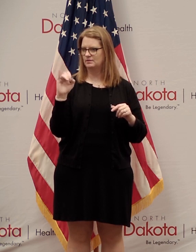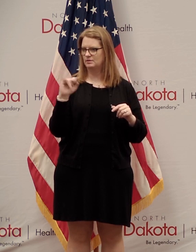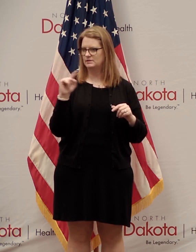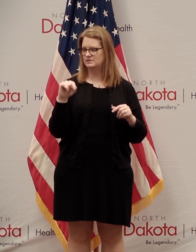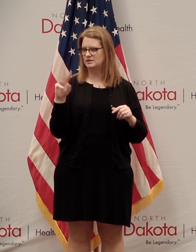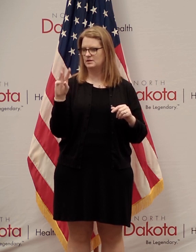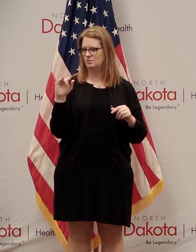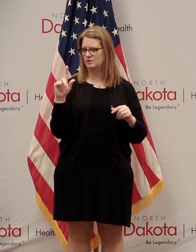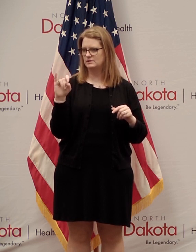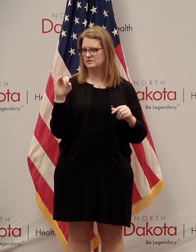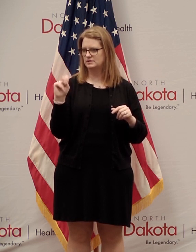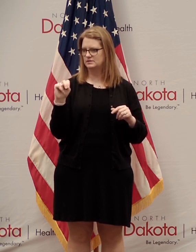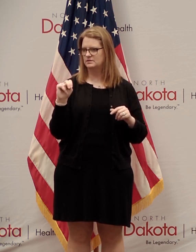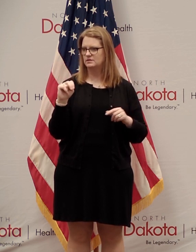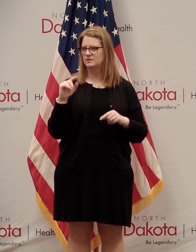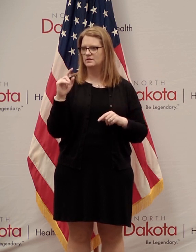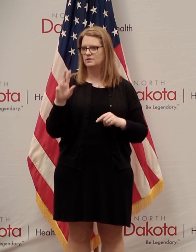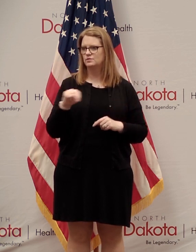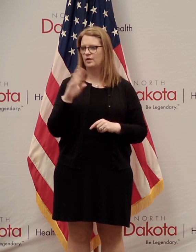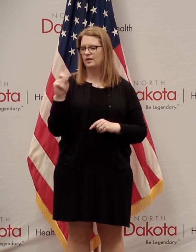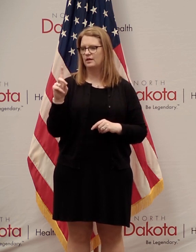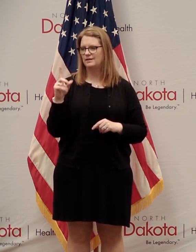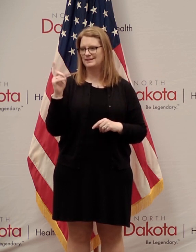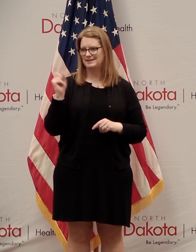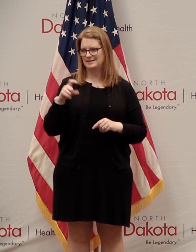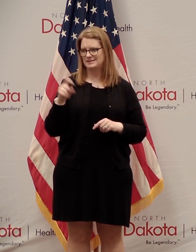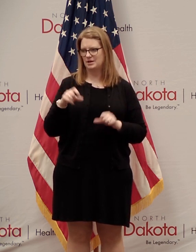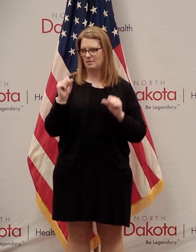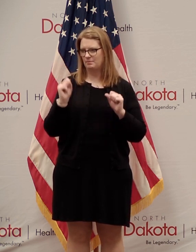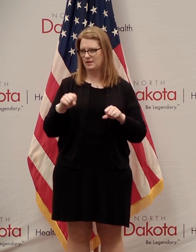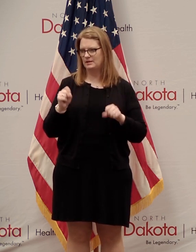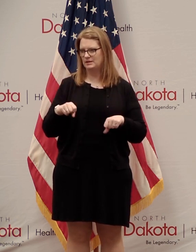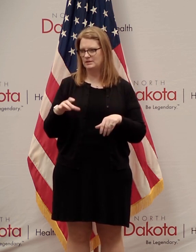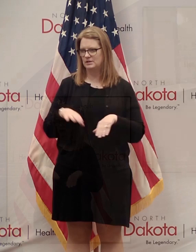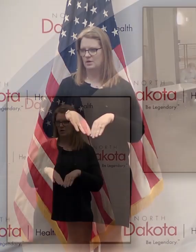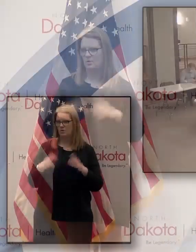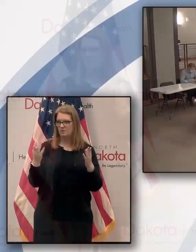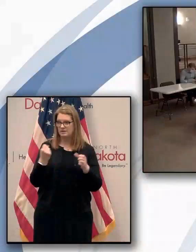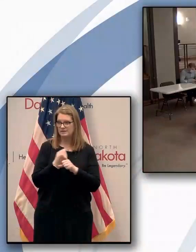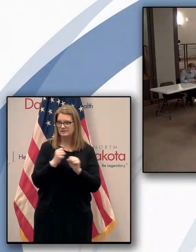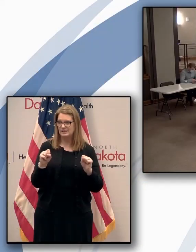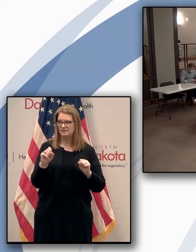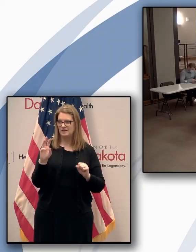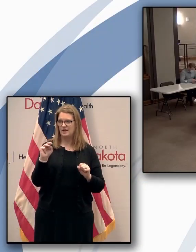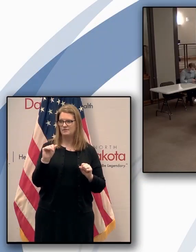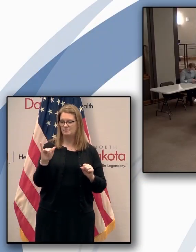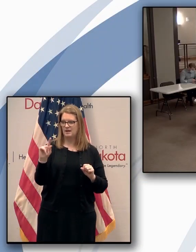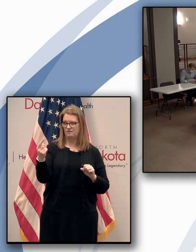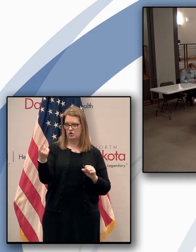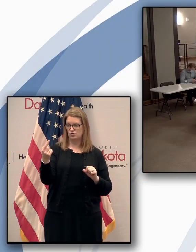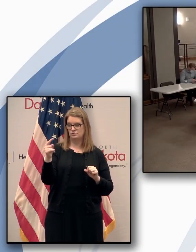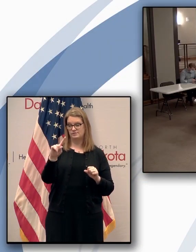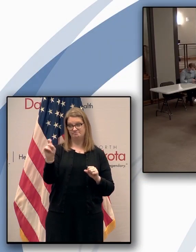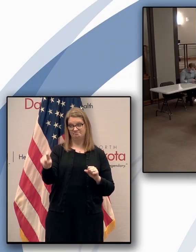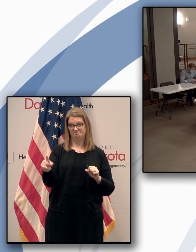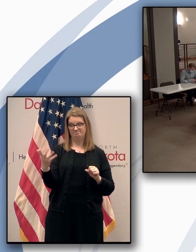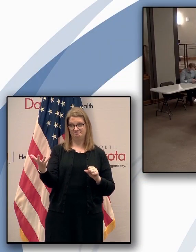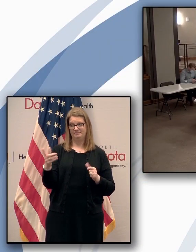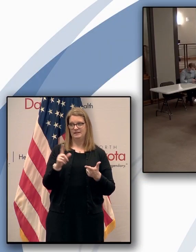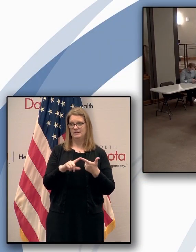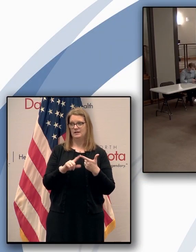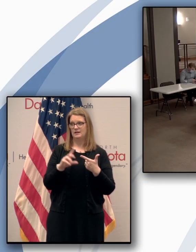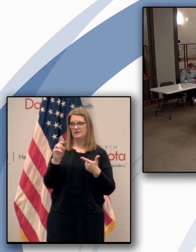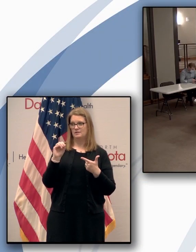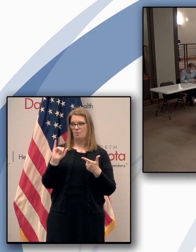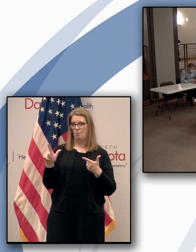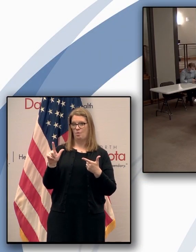in Williston. Will North Dakota have the necessary capabilities to reopen safely on May 1st? And does the state of oil have